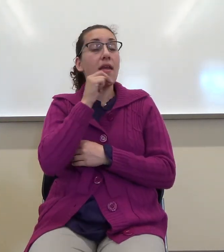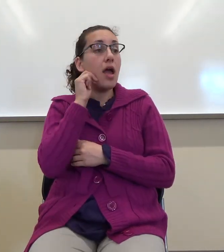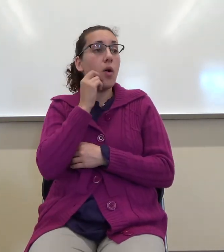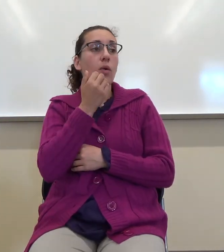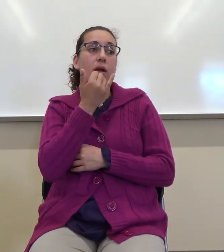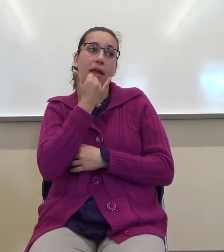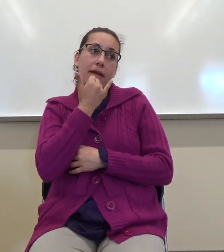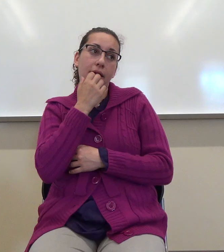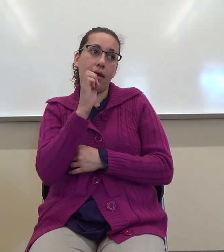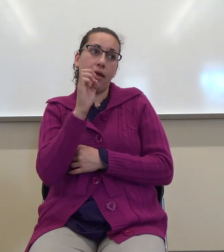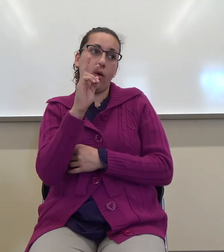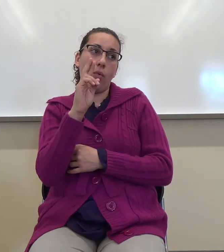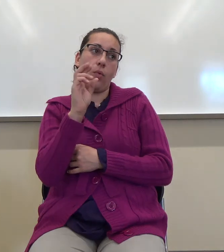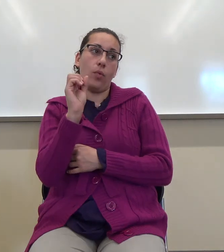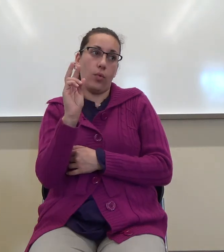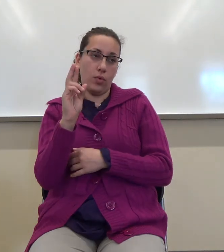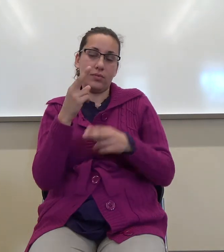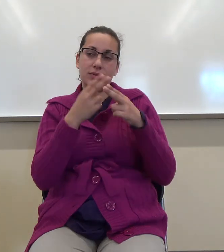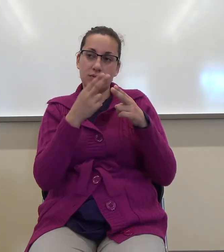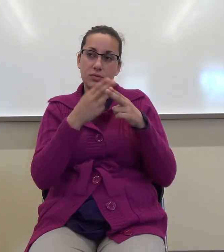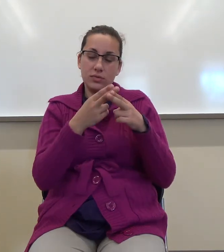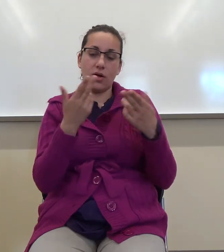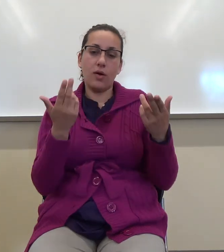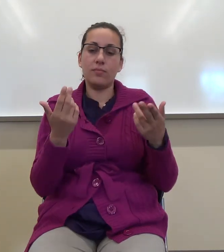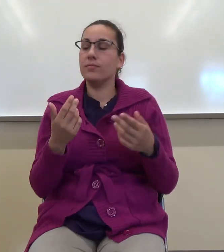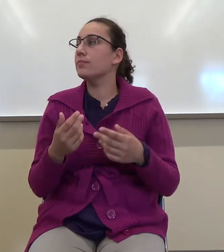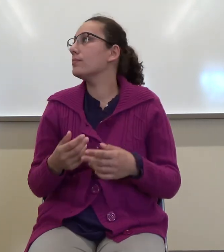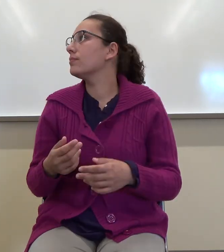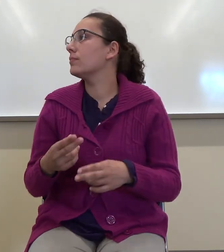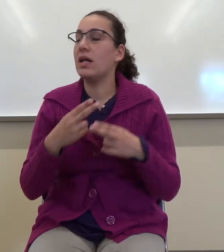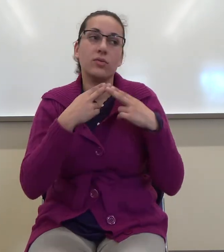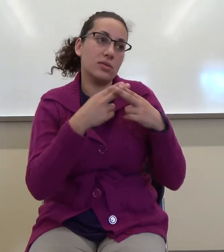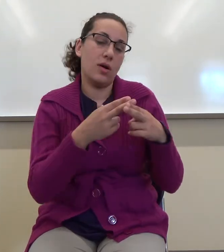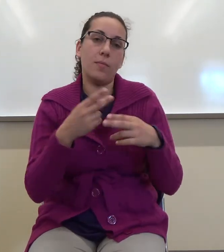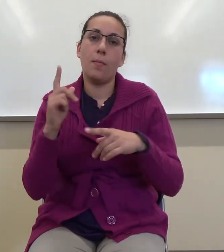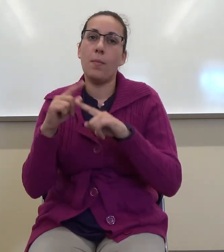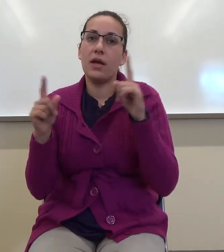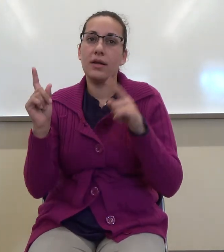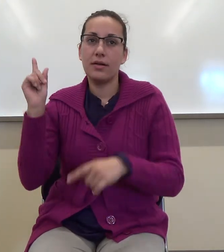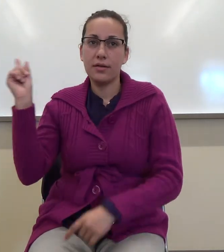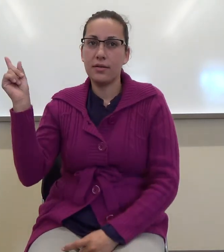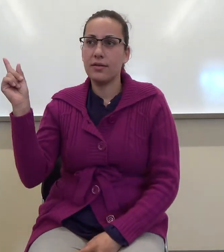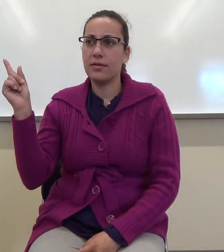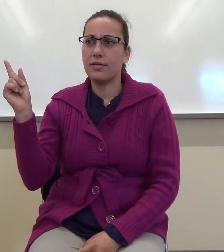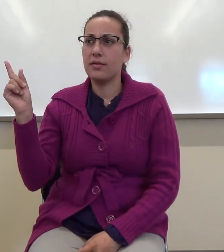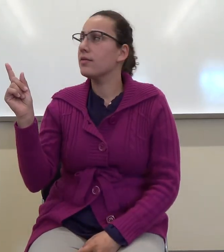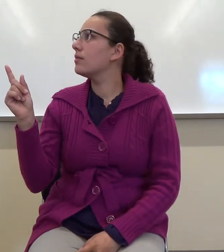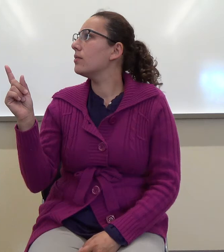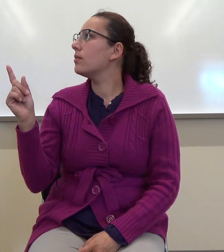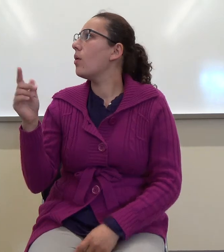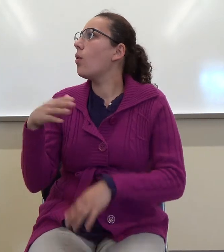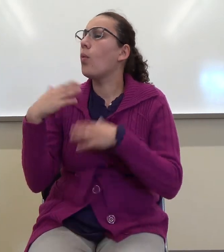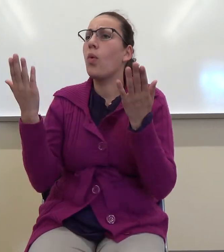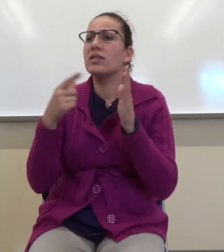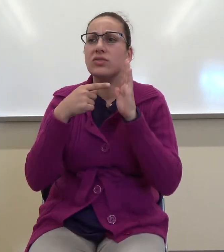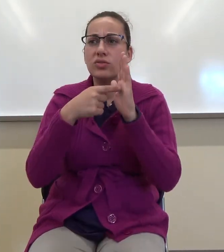that indicates, right? But what is doing the indicating in